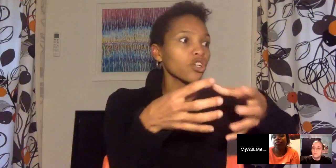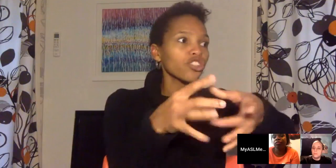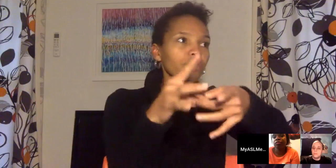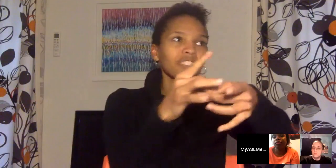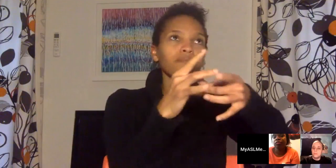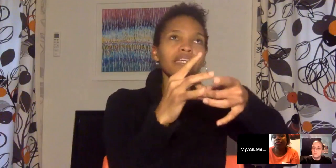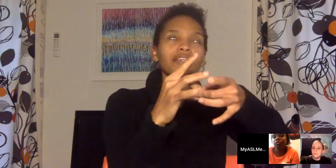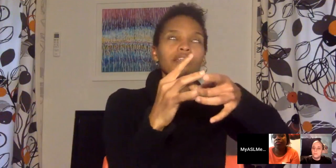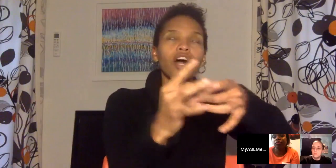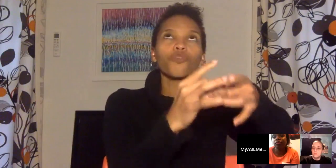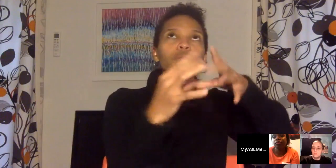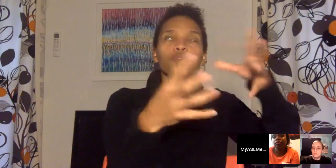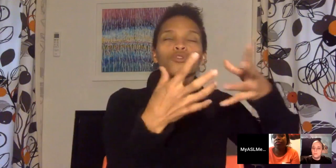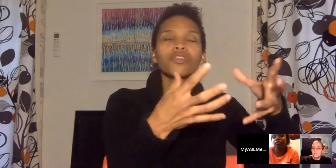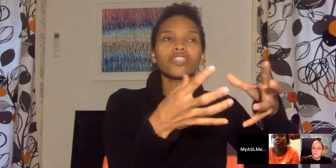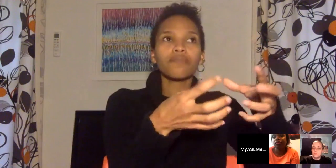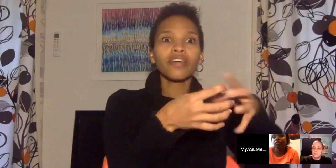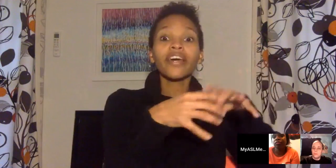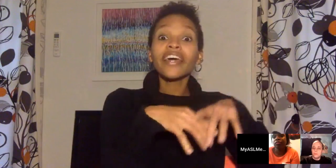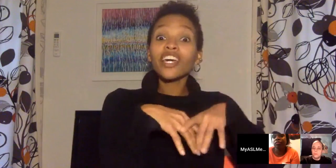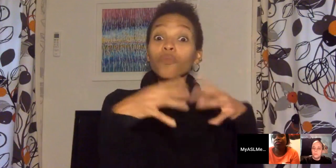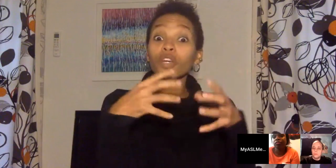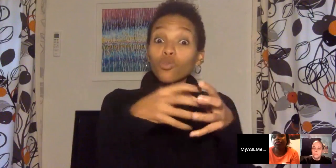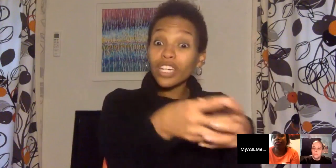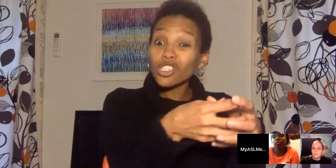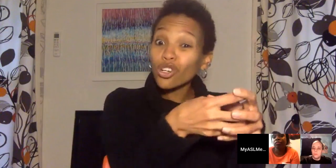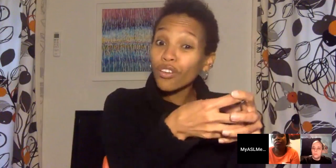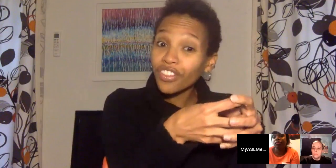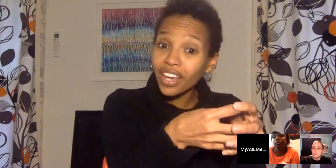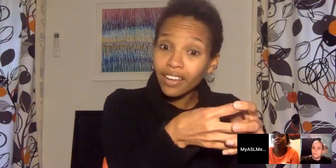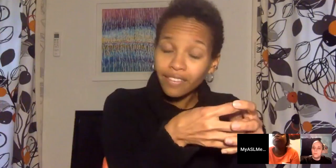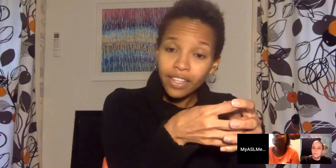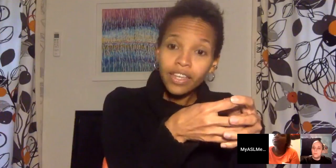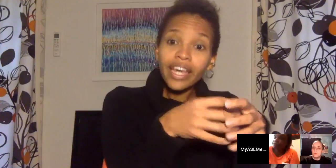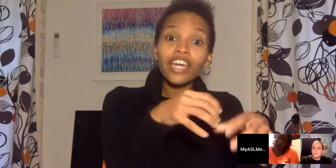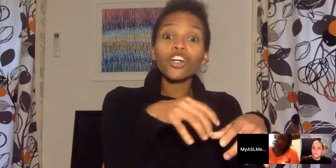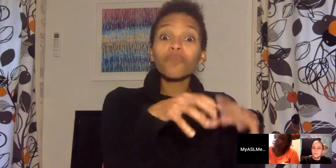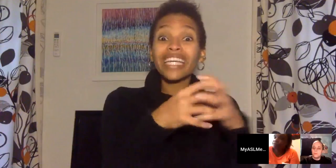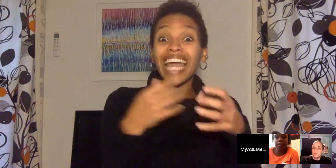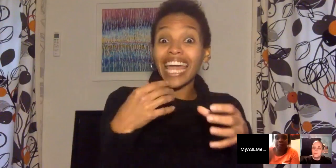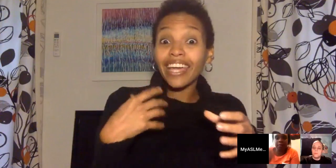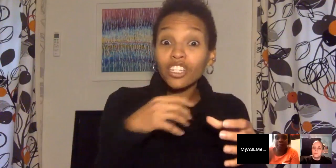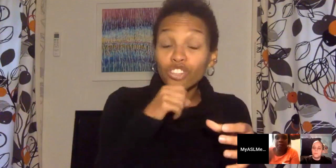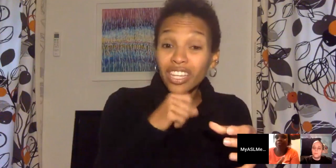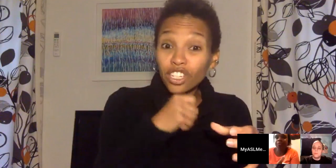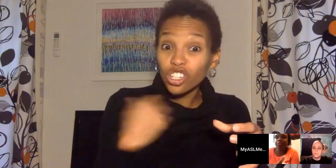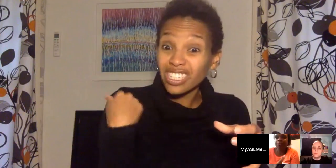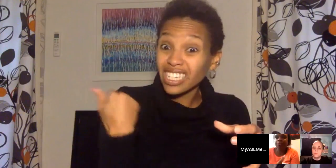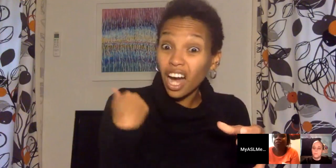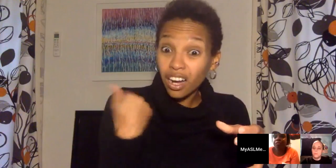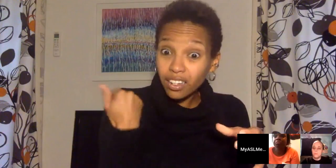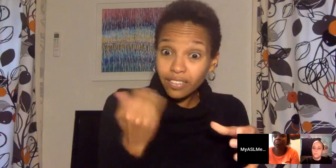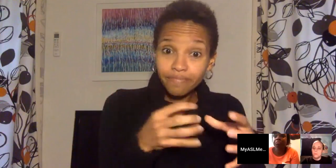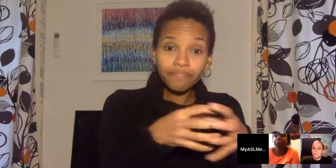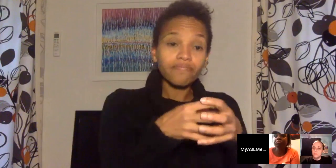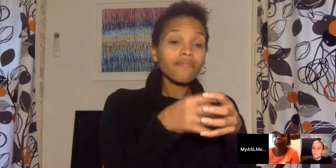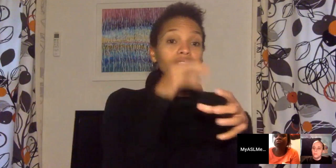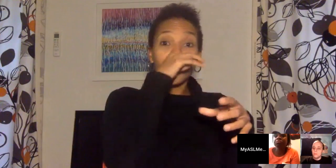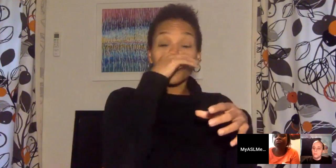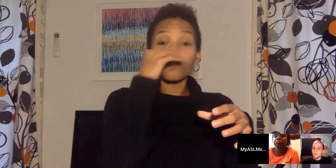associated with somebody, other people who do the same thing. It could be a regional thing. It could be an age thing. She's young. It could